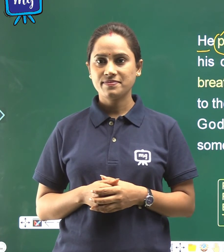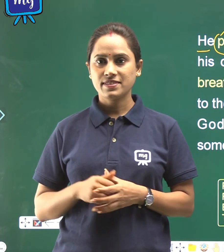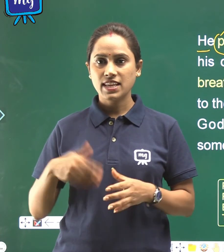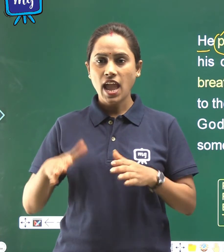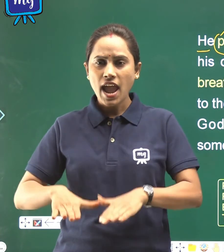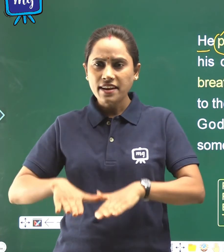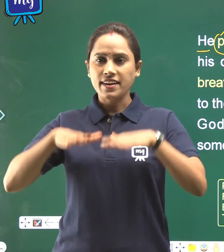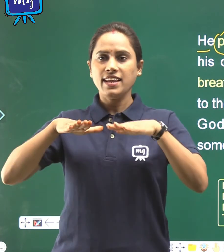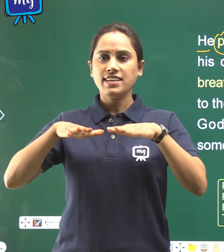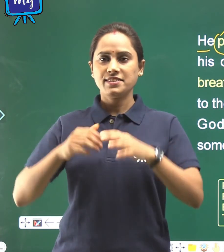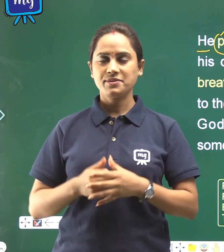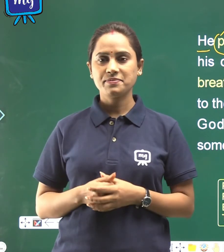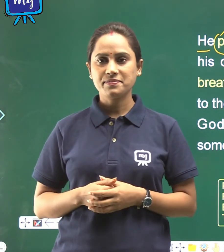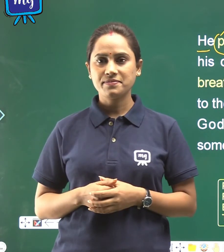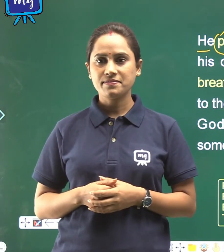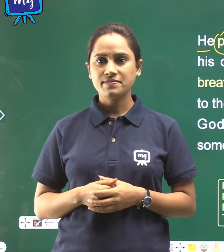and released